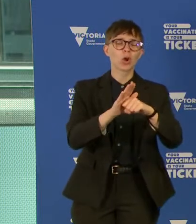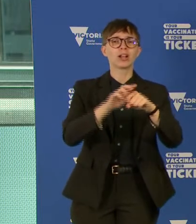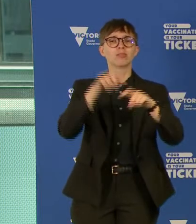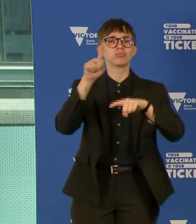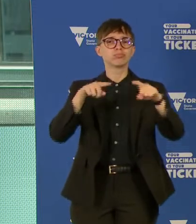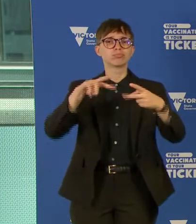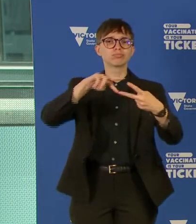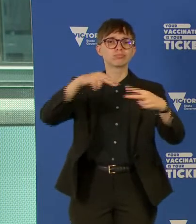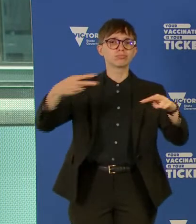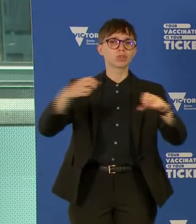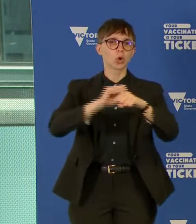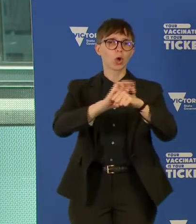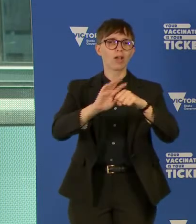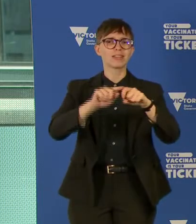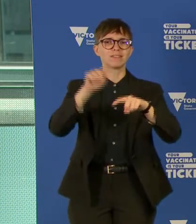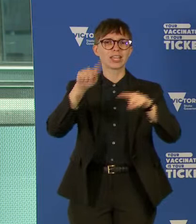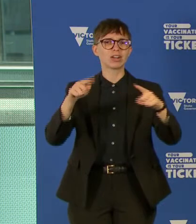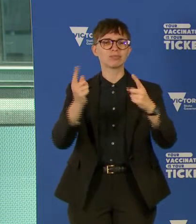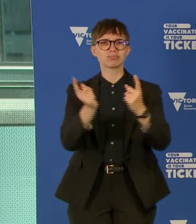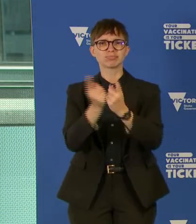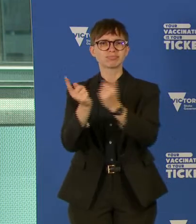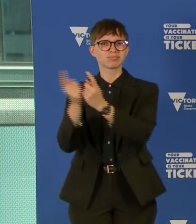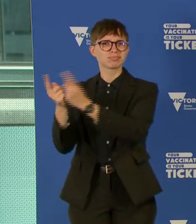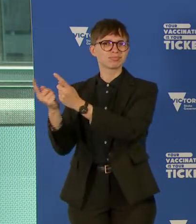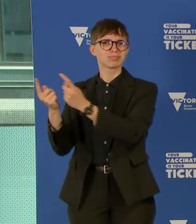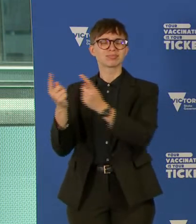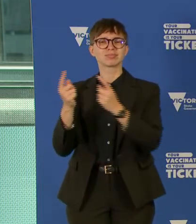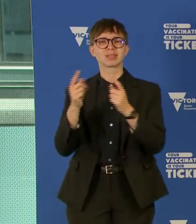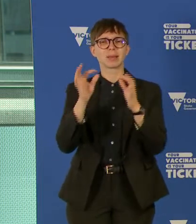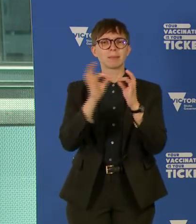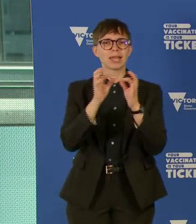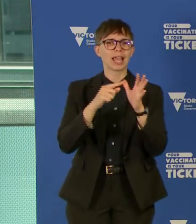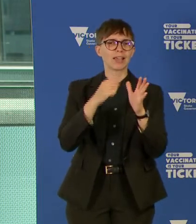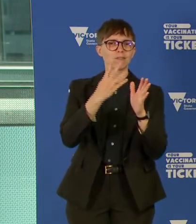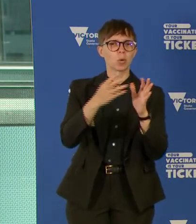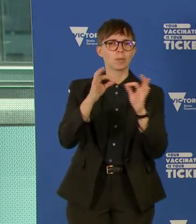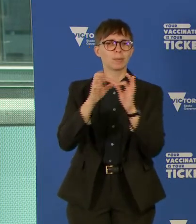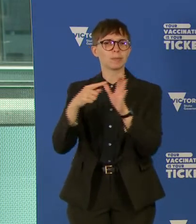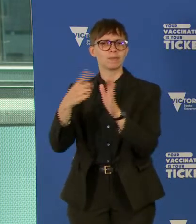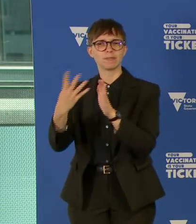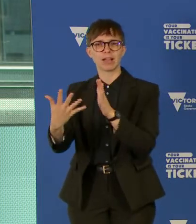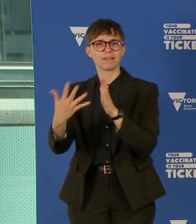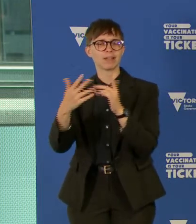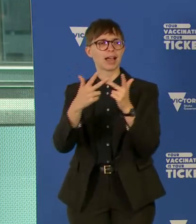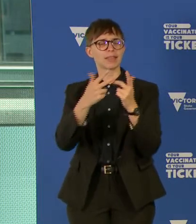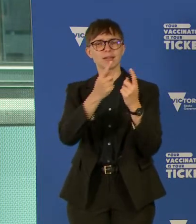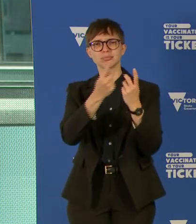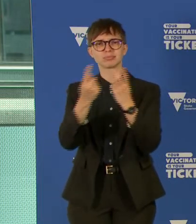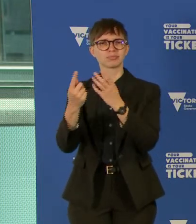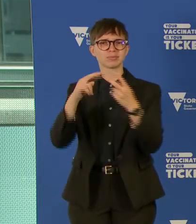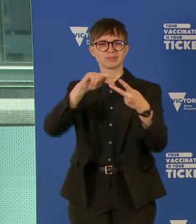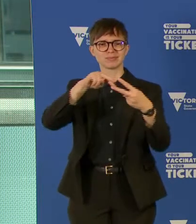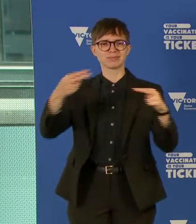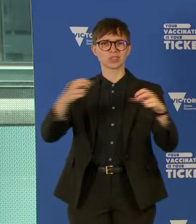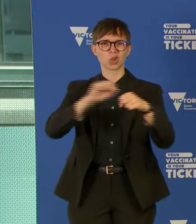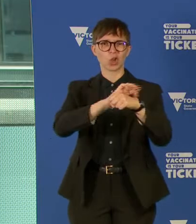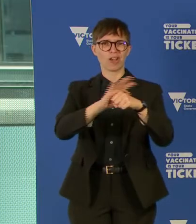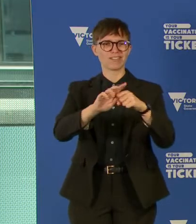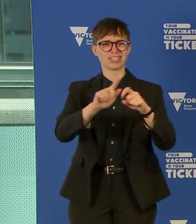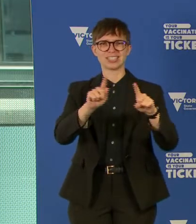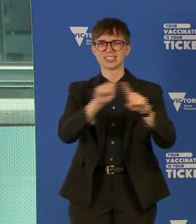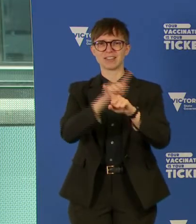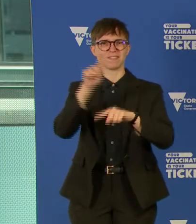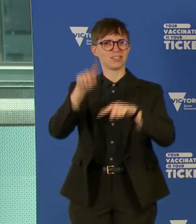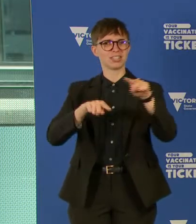will drive cases up to a degree. They are less likely to challenge our hospital system as we get more and more people